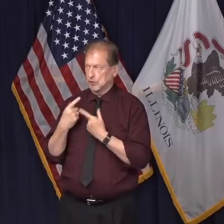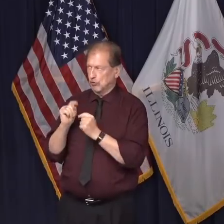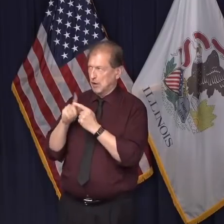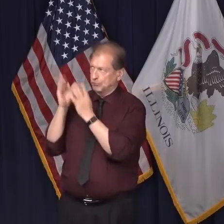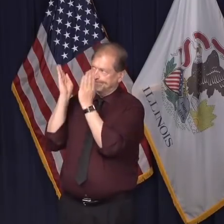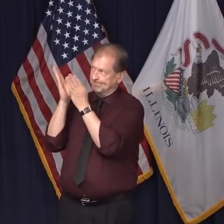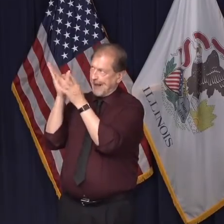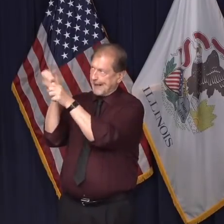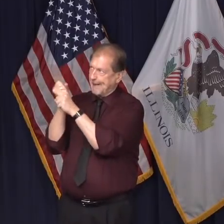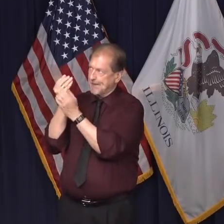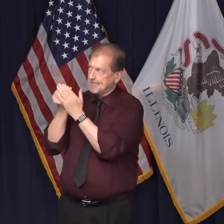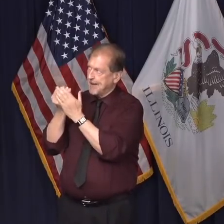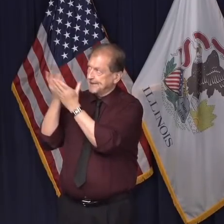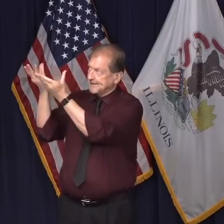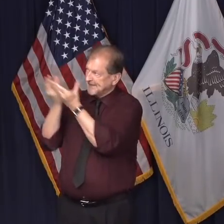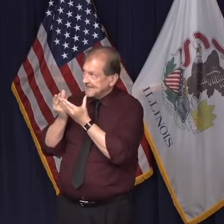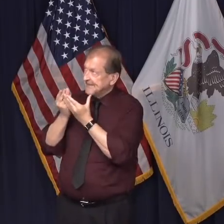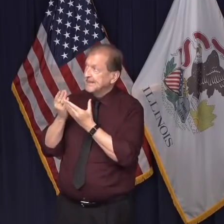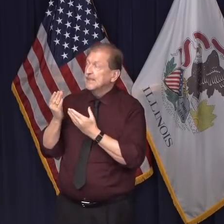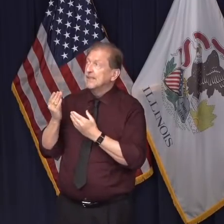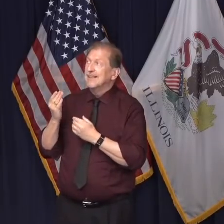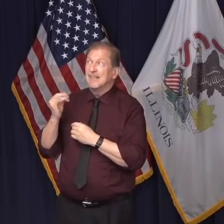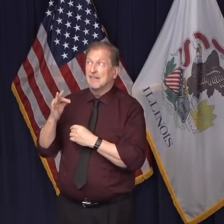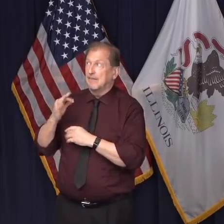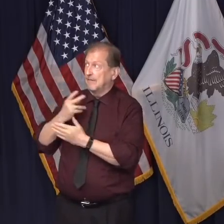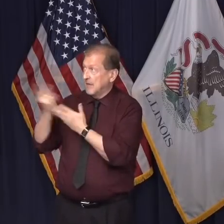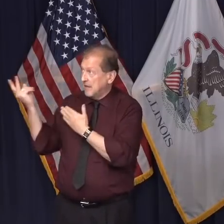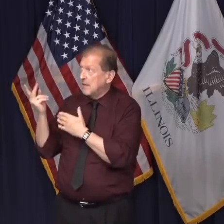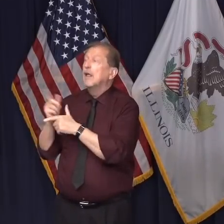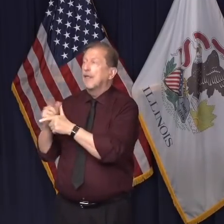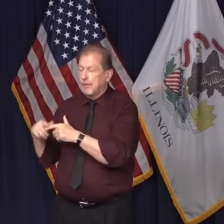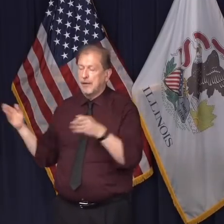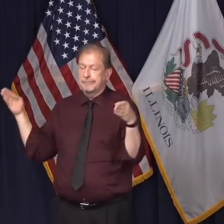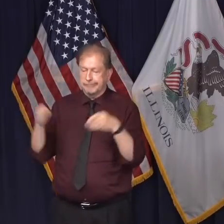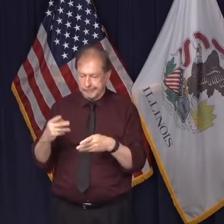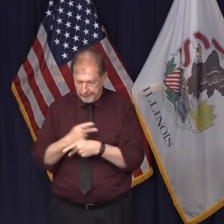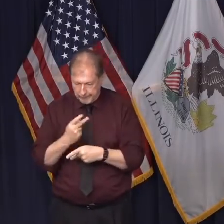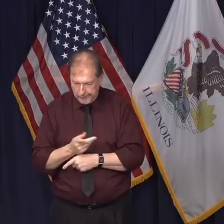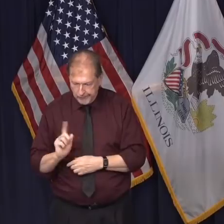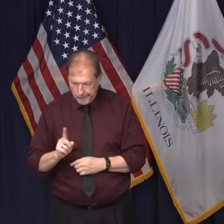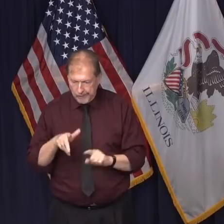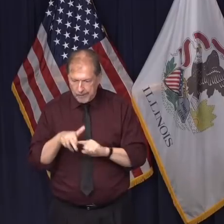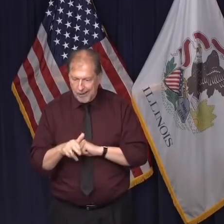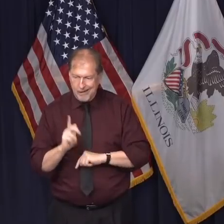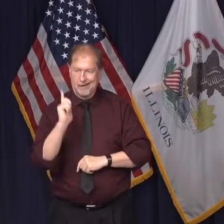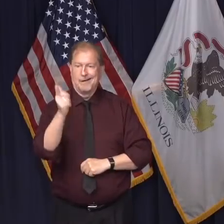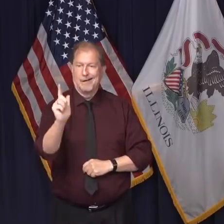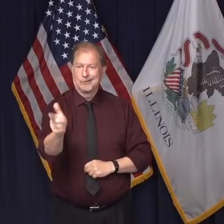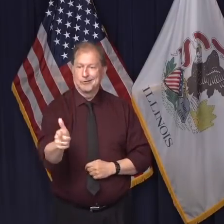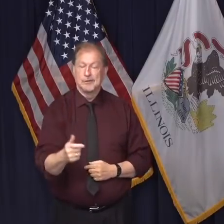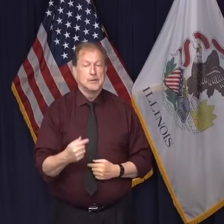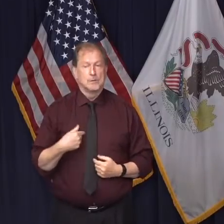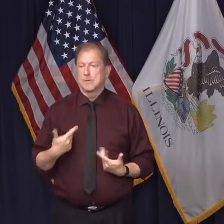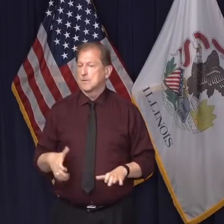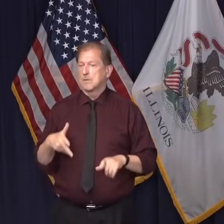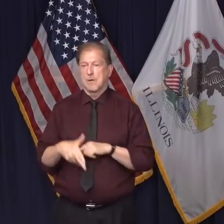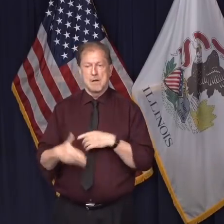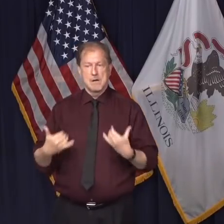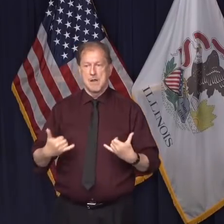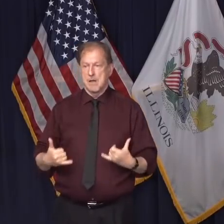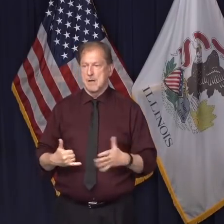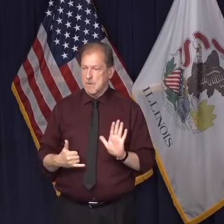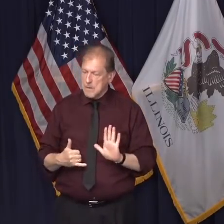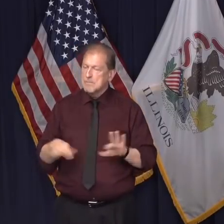to do that, but our sincere hope is that making cuts now would be so bad for